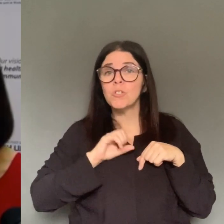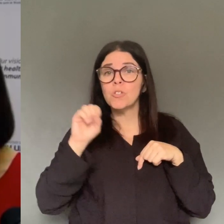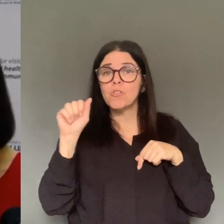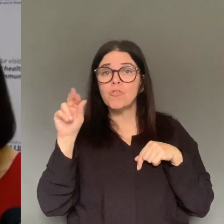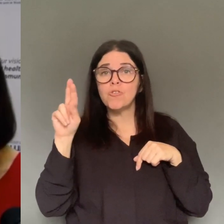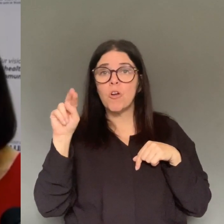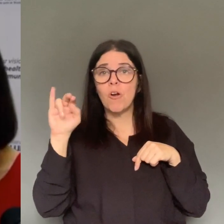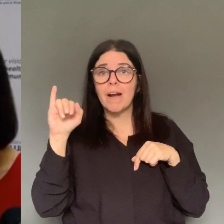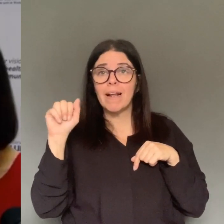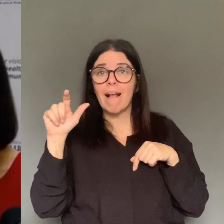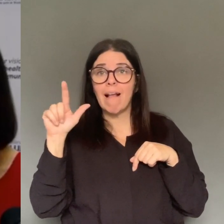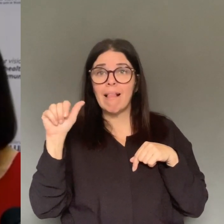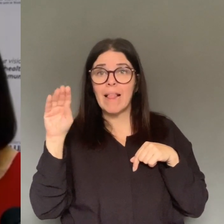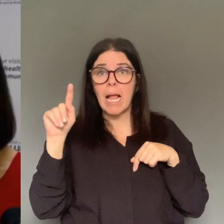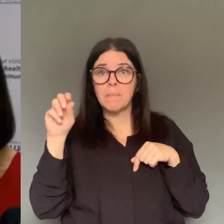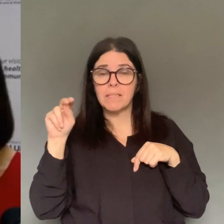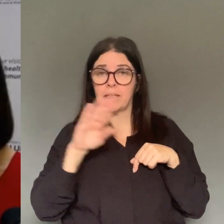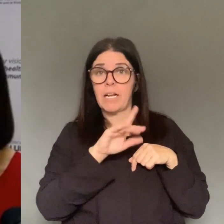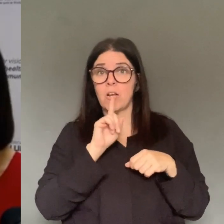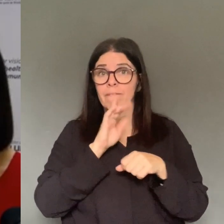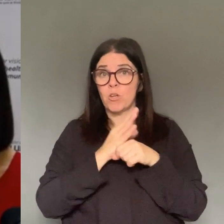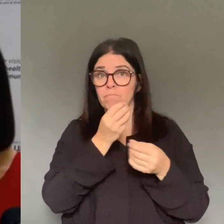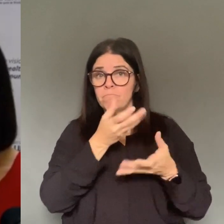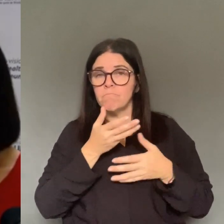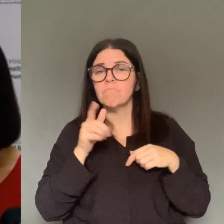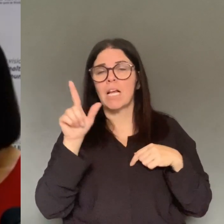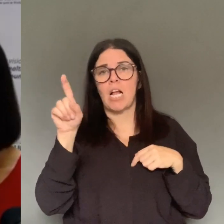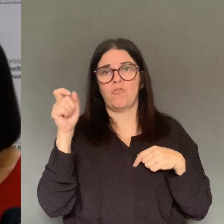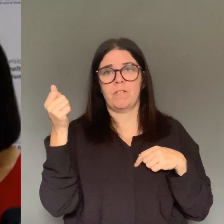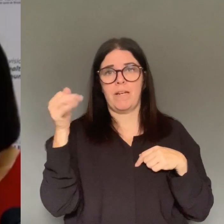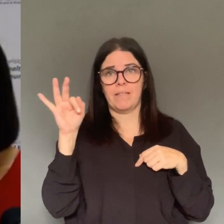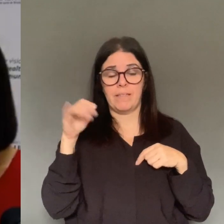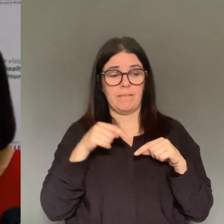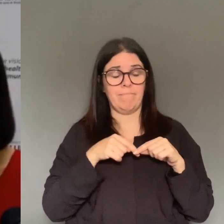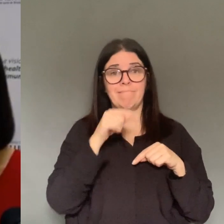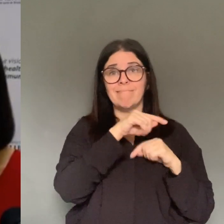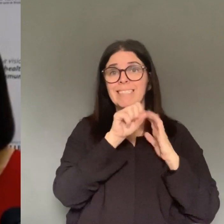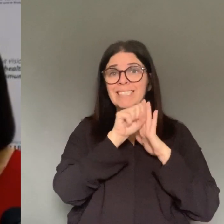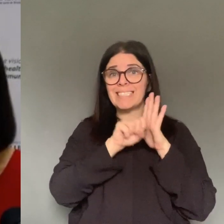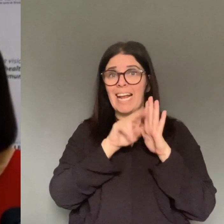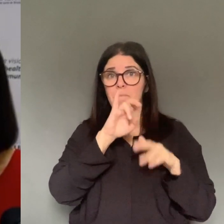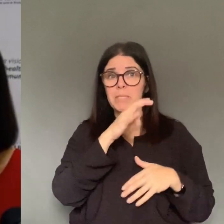27,001 cases with 7,004 cases in Detroit.